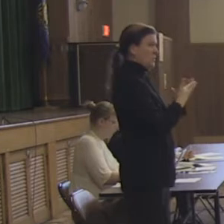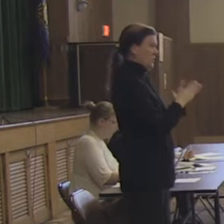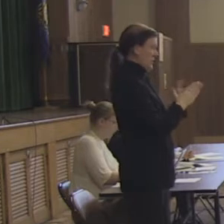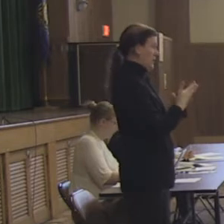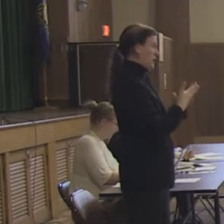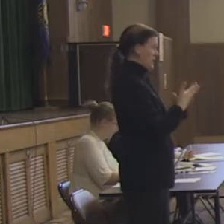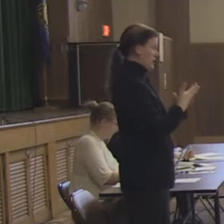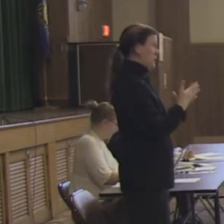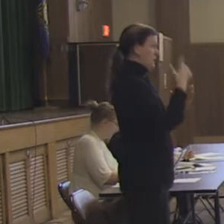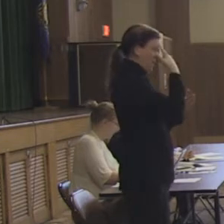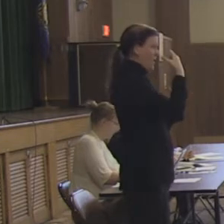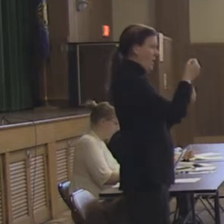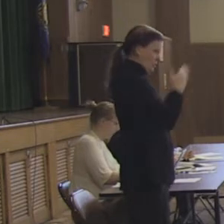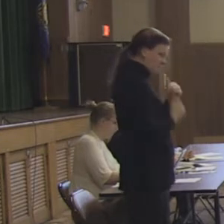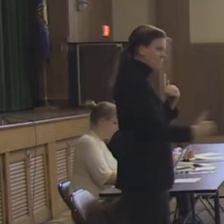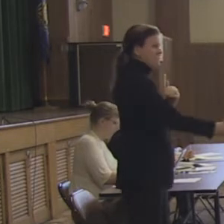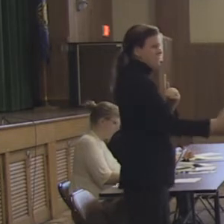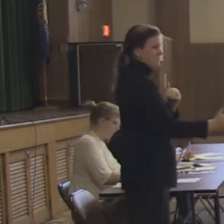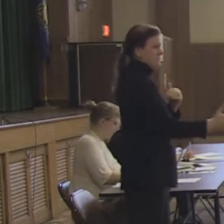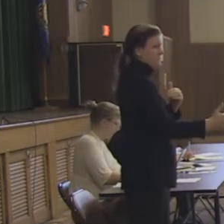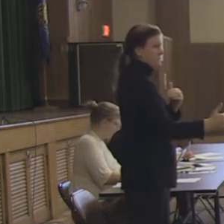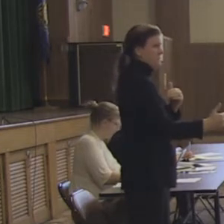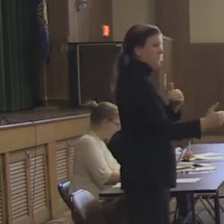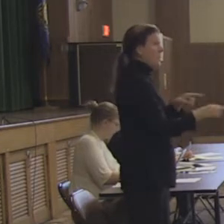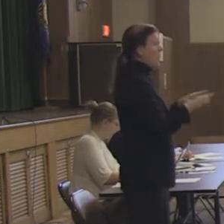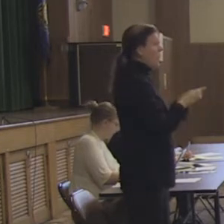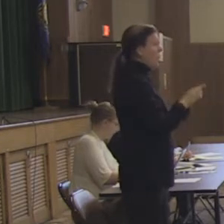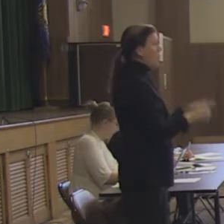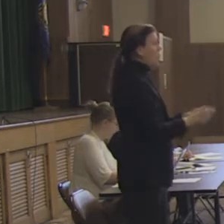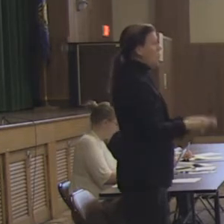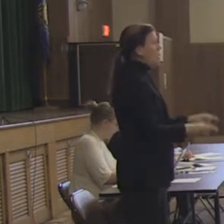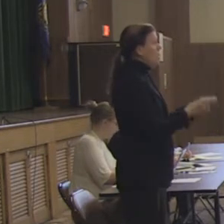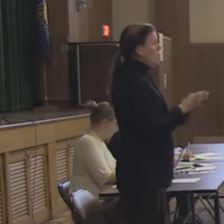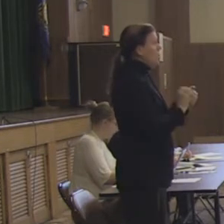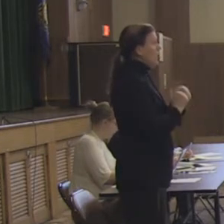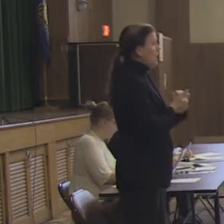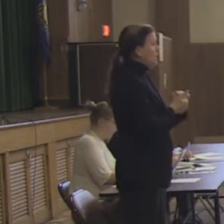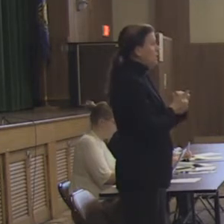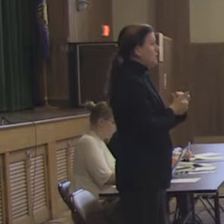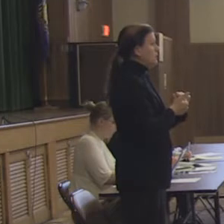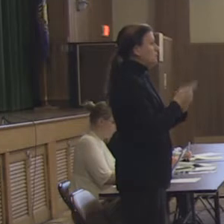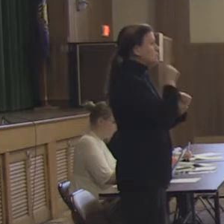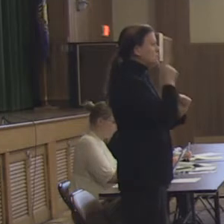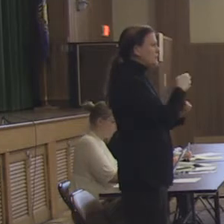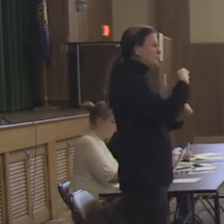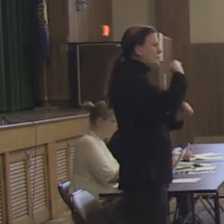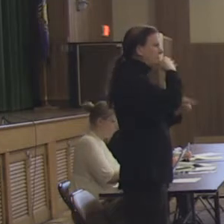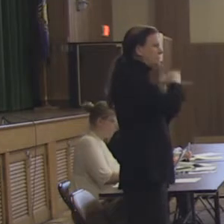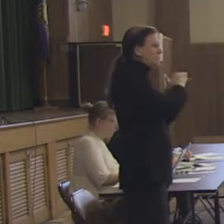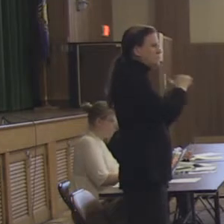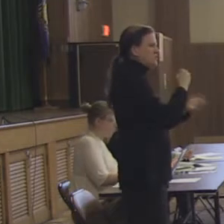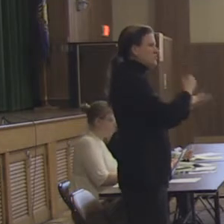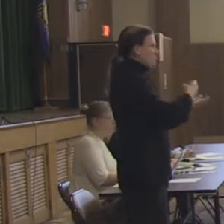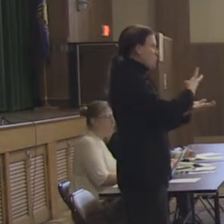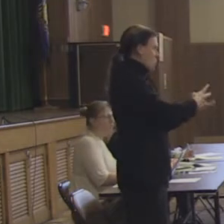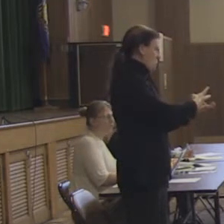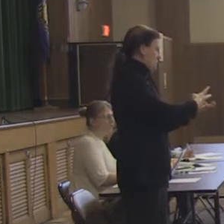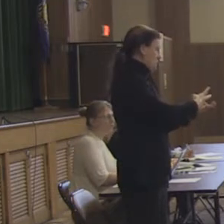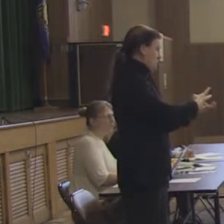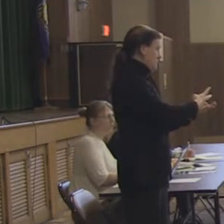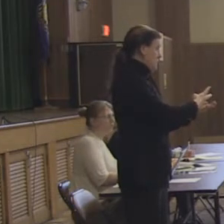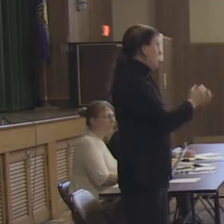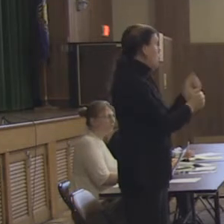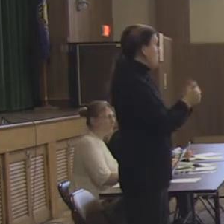take mental health care forward. But what's also going to take mental health care forward is highly trained social workers. Many